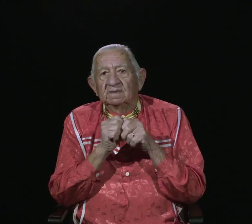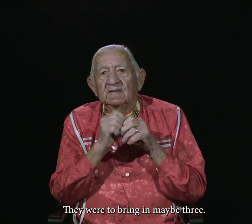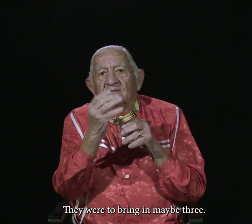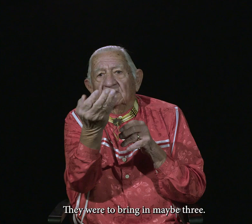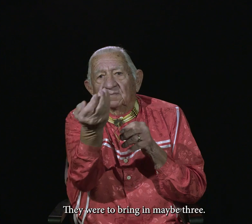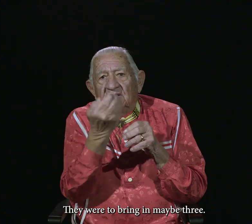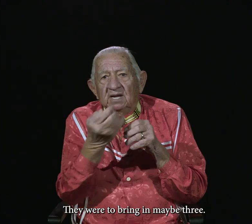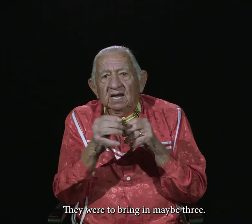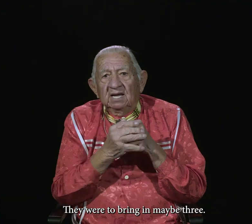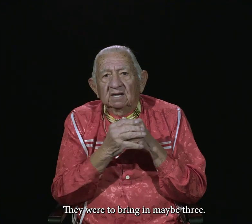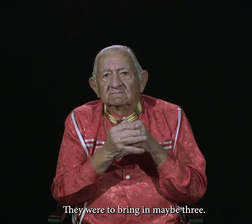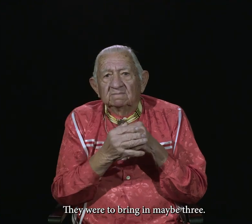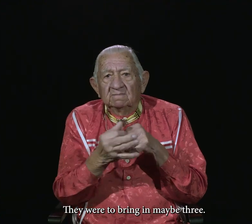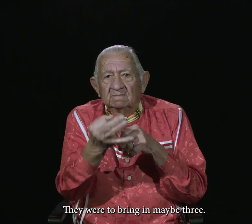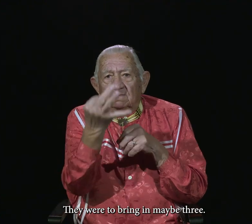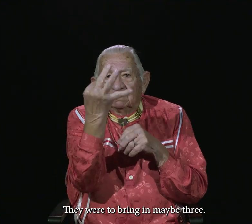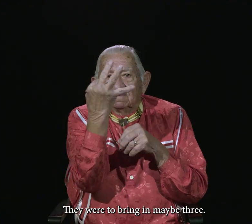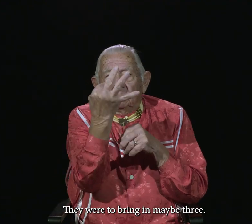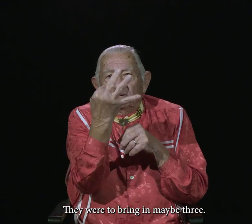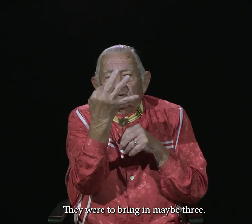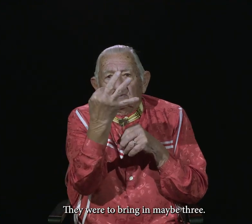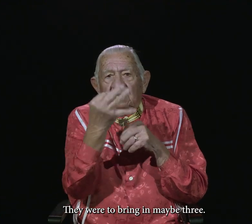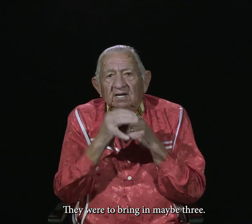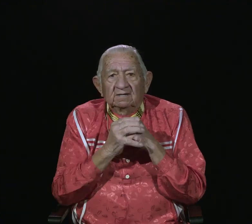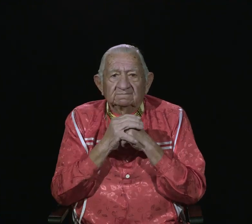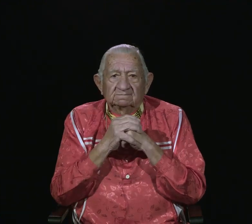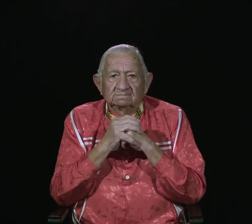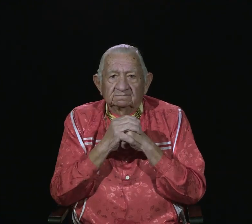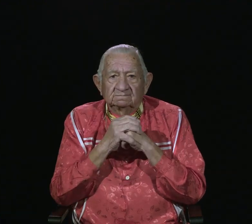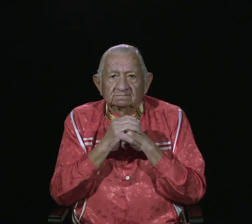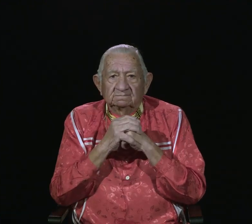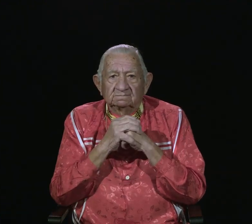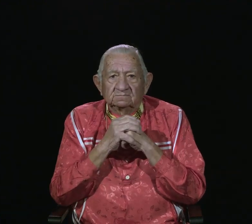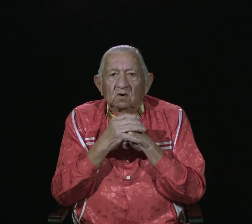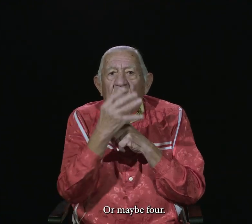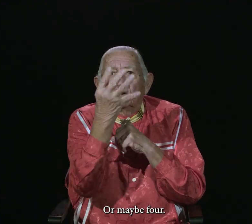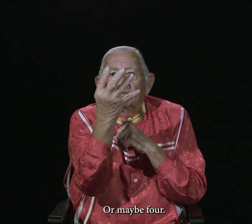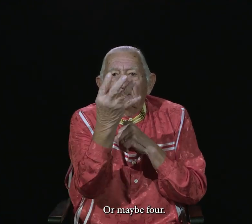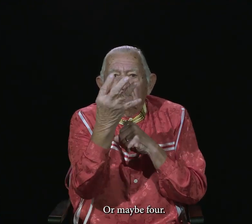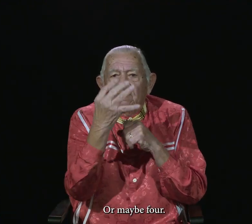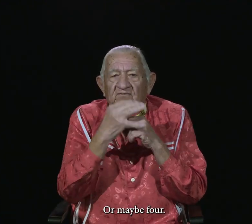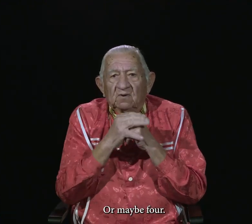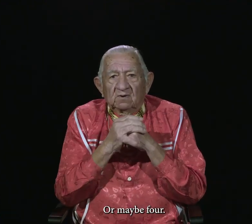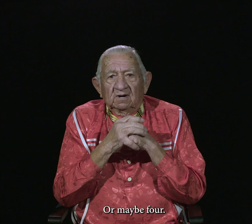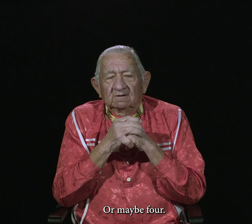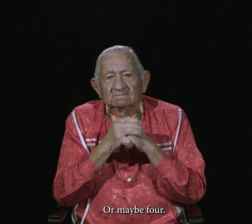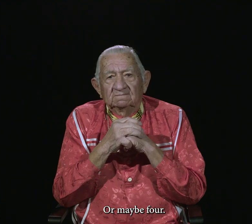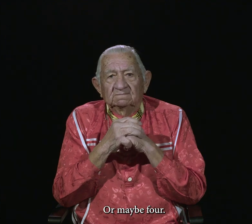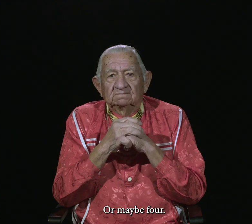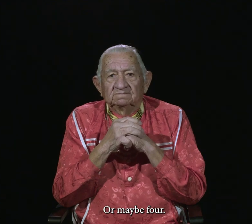They would bring in maybe 3 or maybe 4